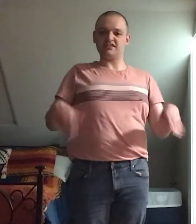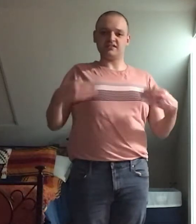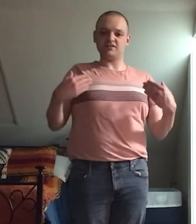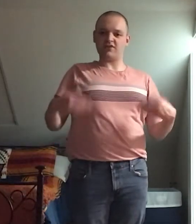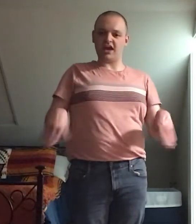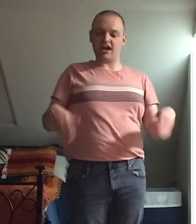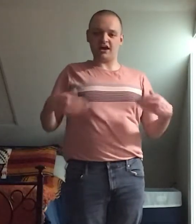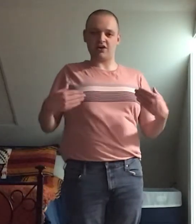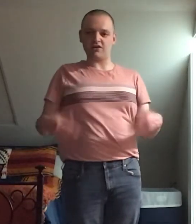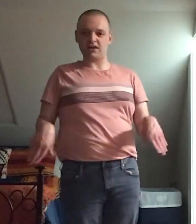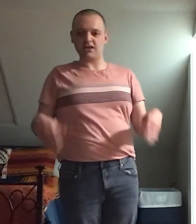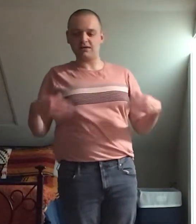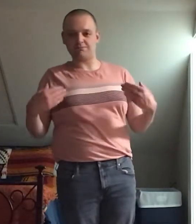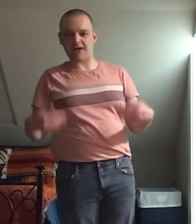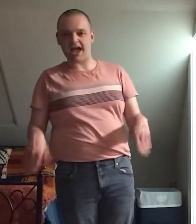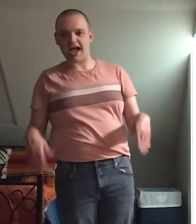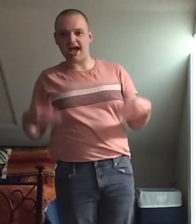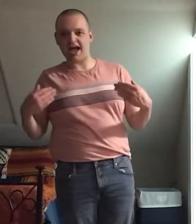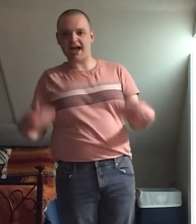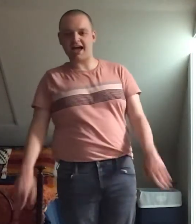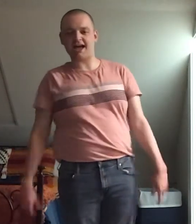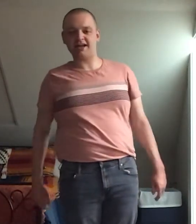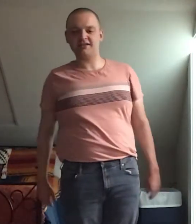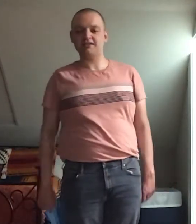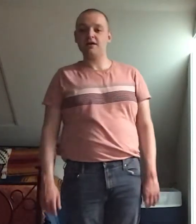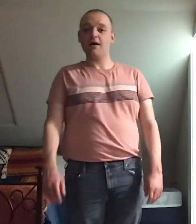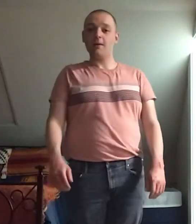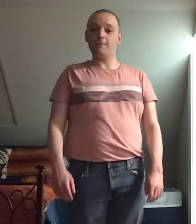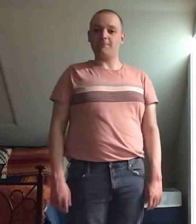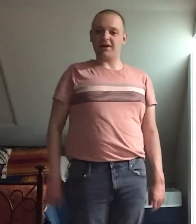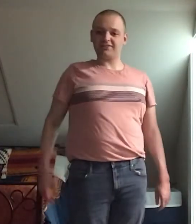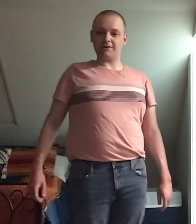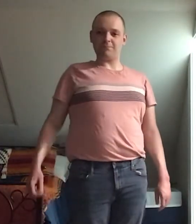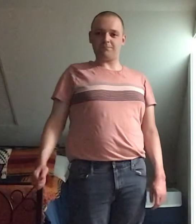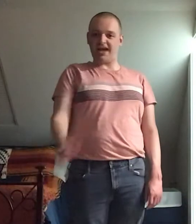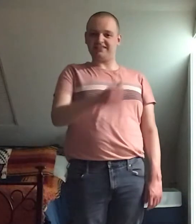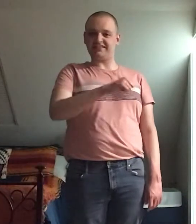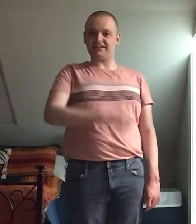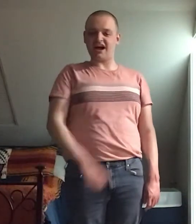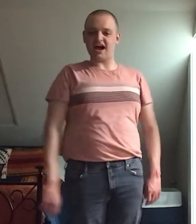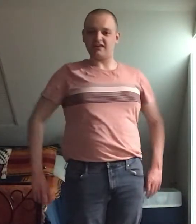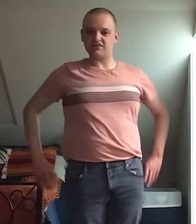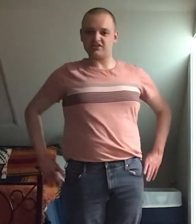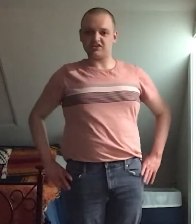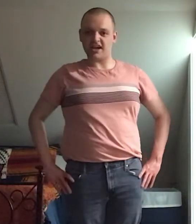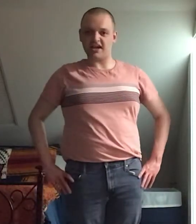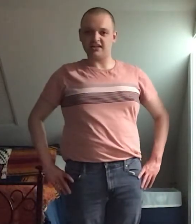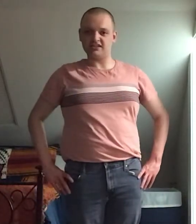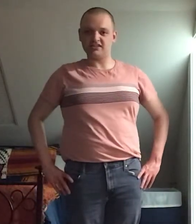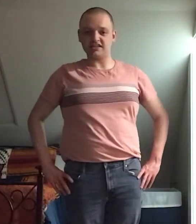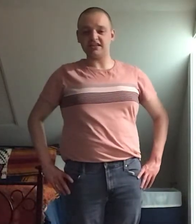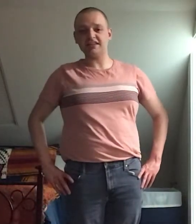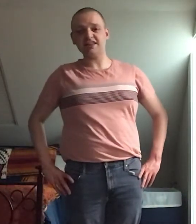isn't very bad. But the best kind of change in